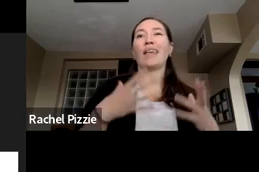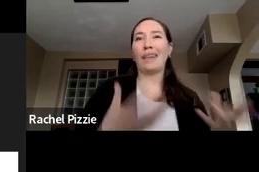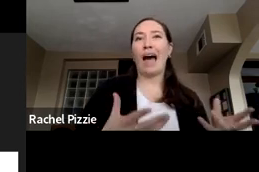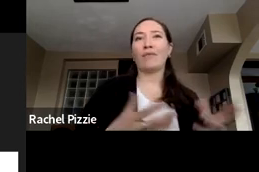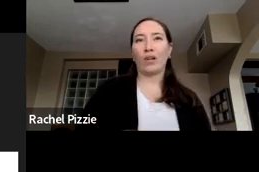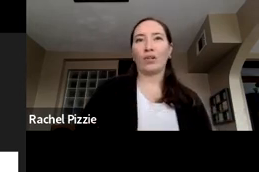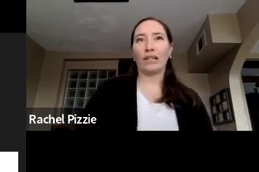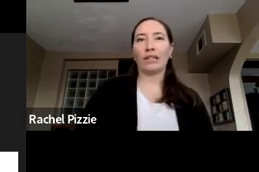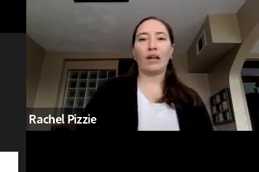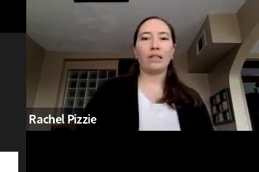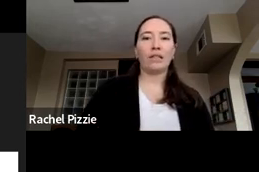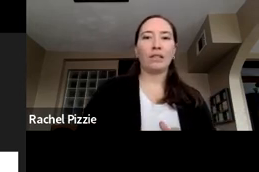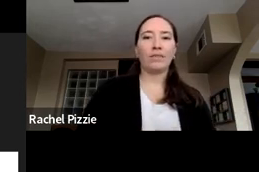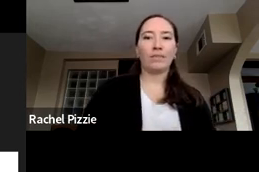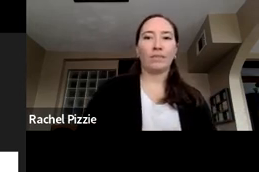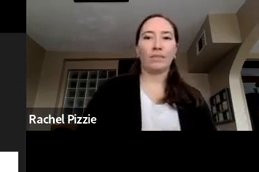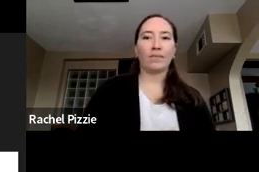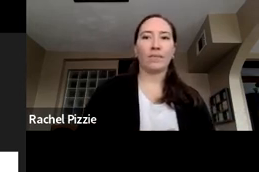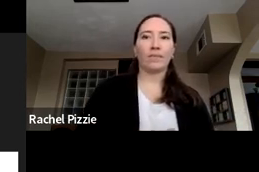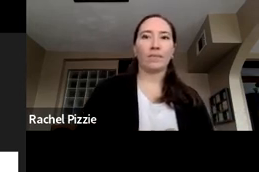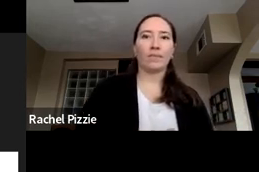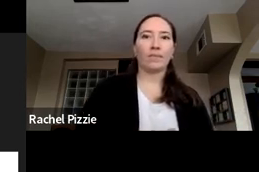and using that for your data analysis.